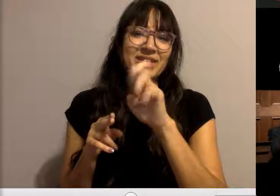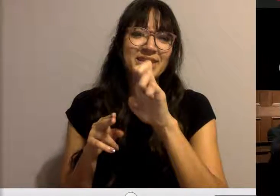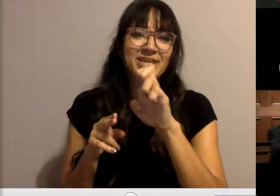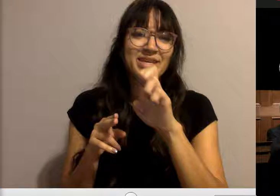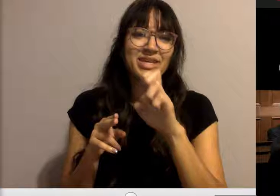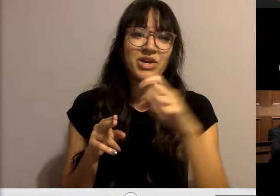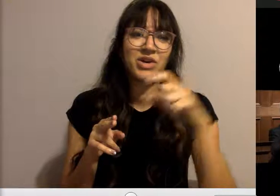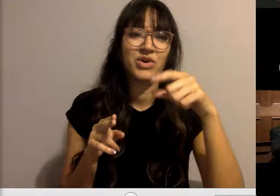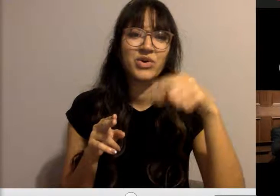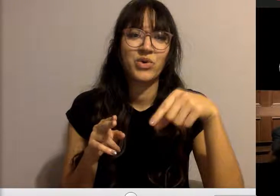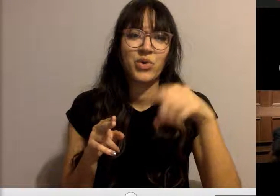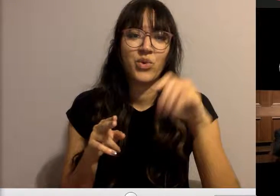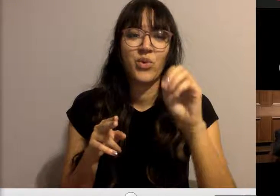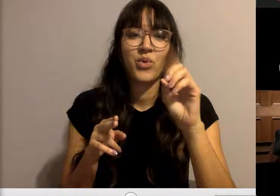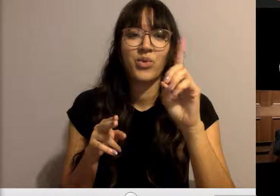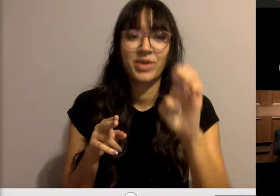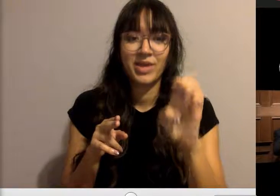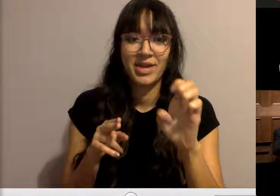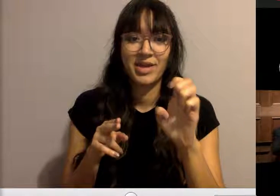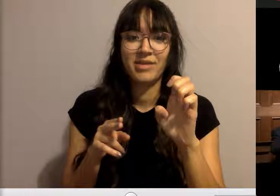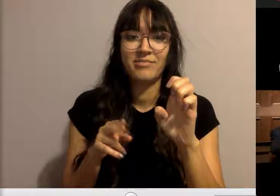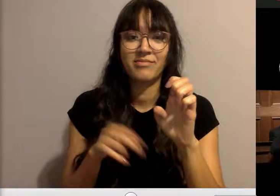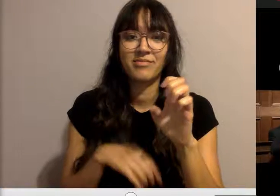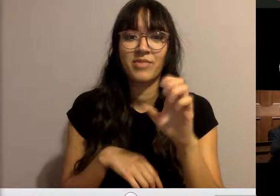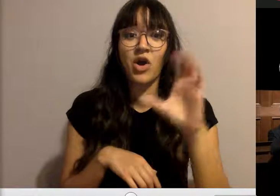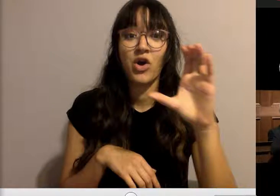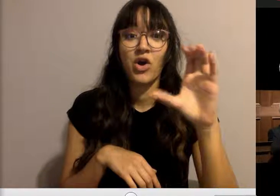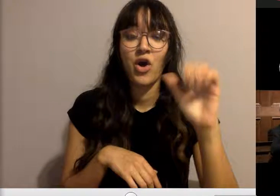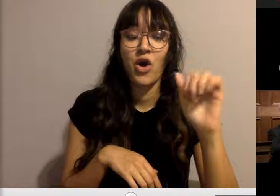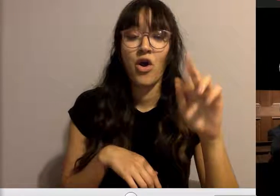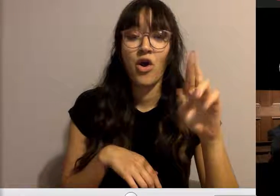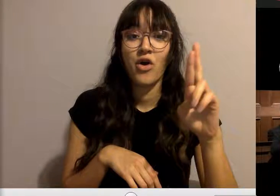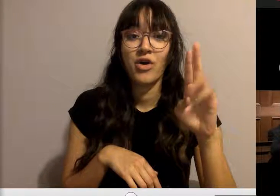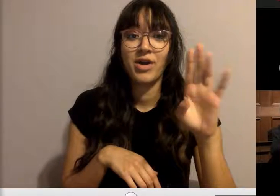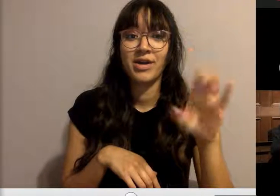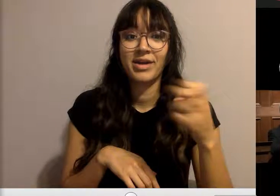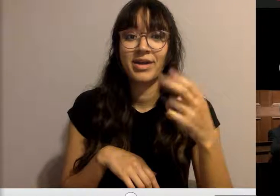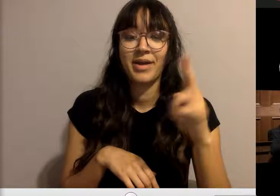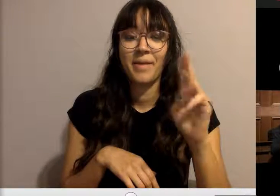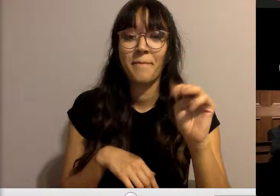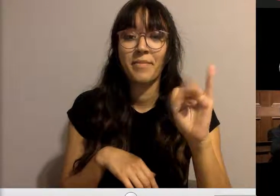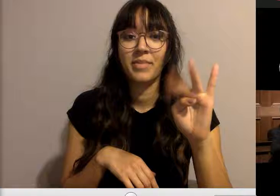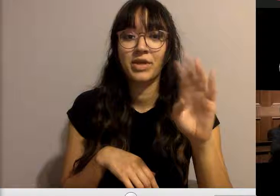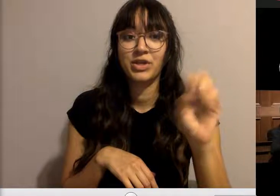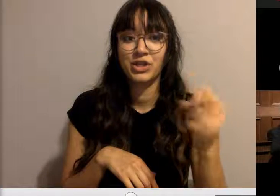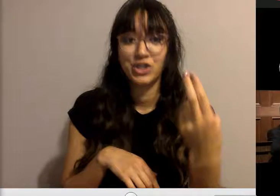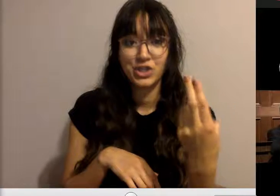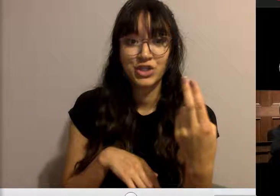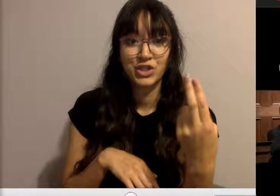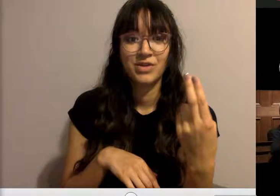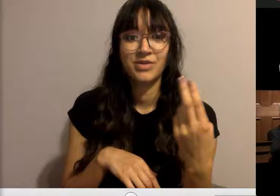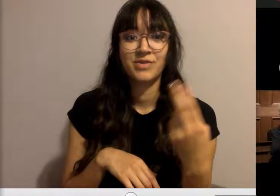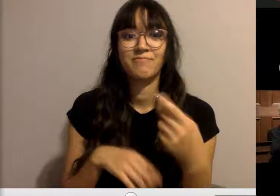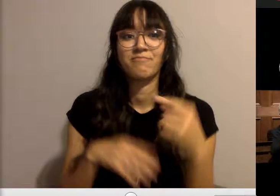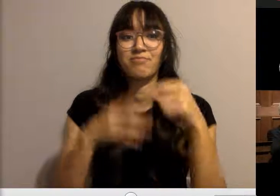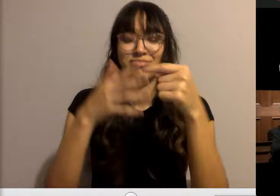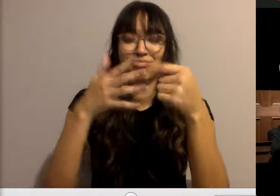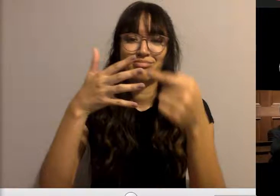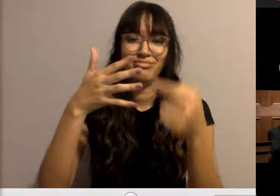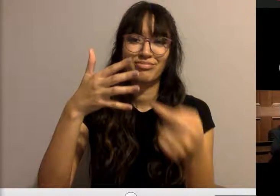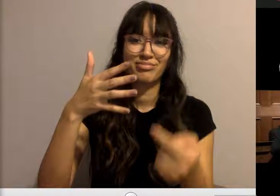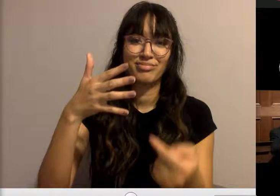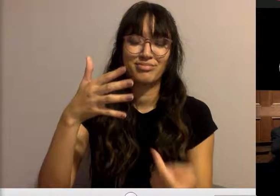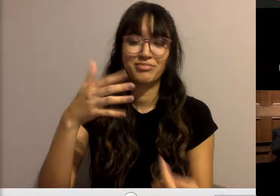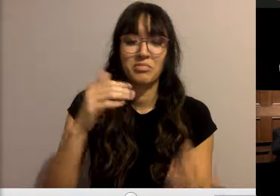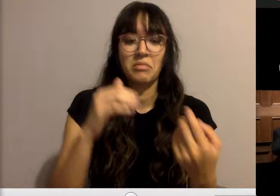and Carchemish, Arzawa on the western coast of Turkey, Alatia, namely Cyprus. All of them were cut off